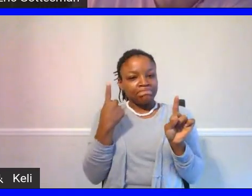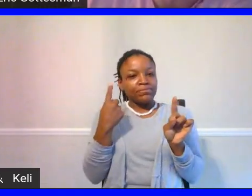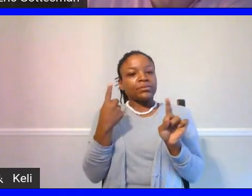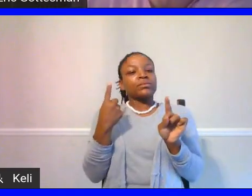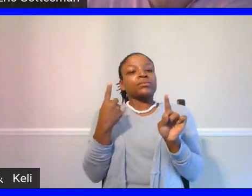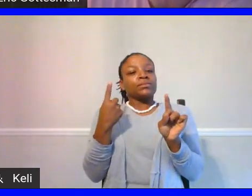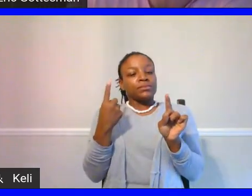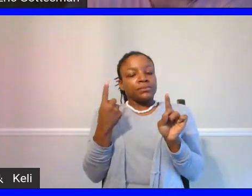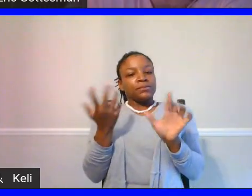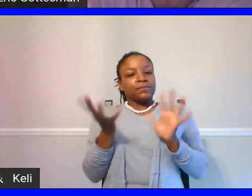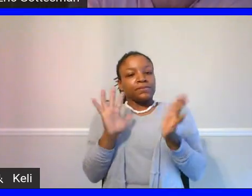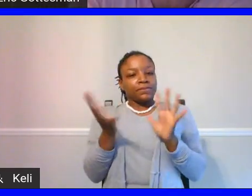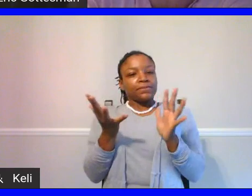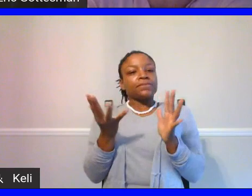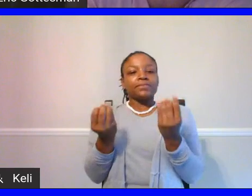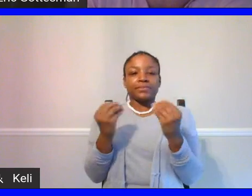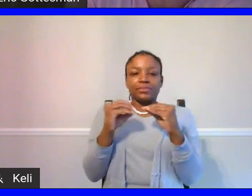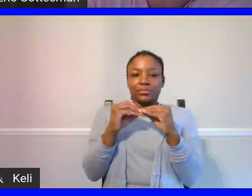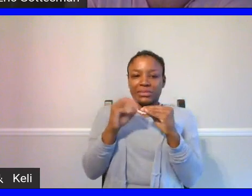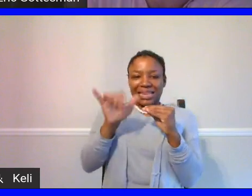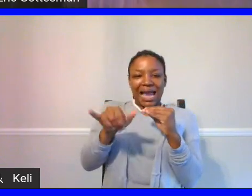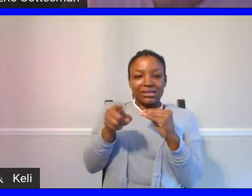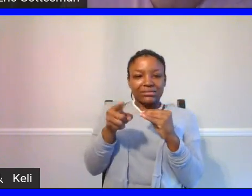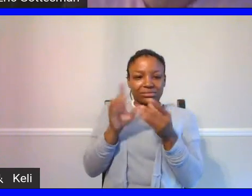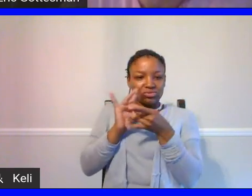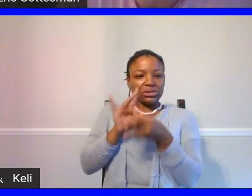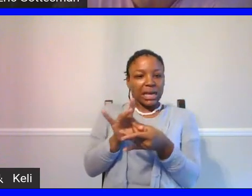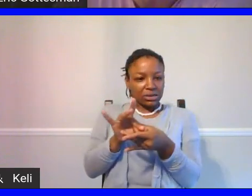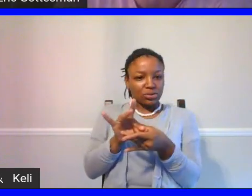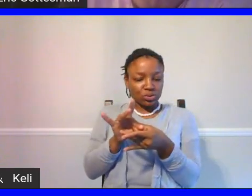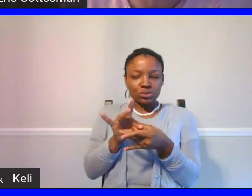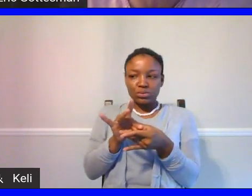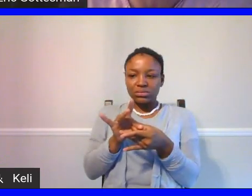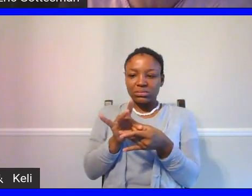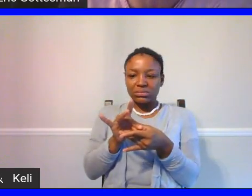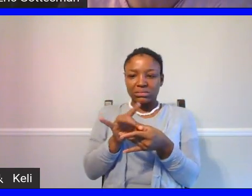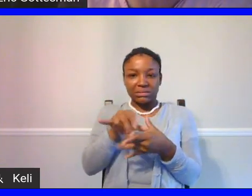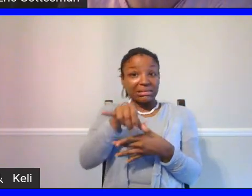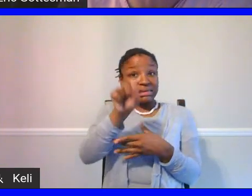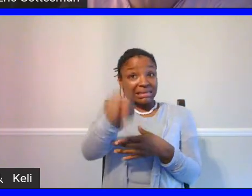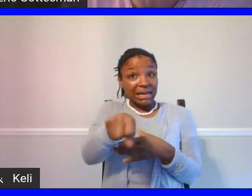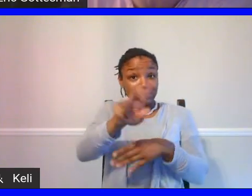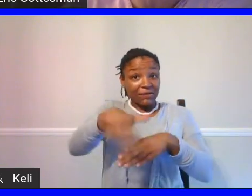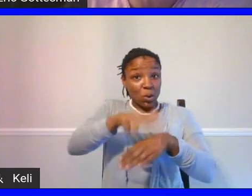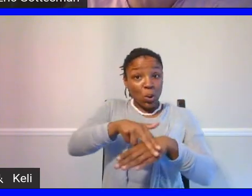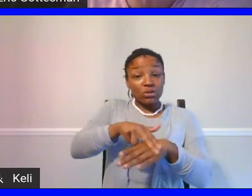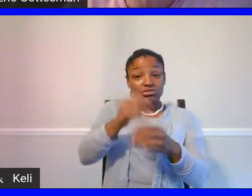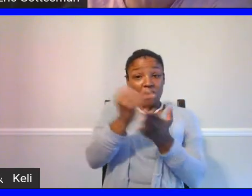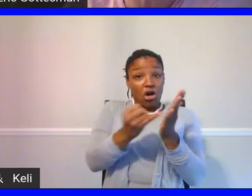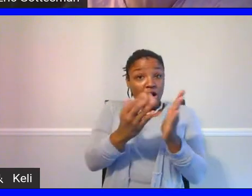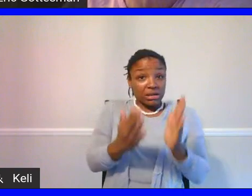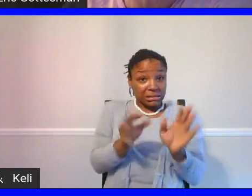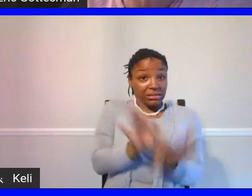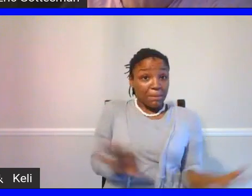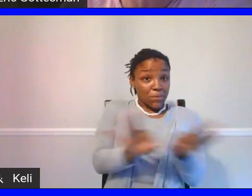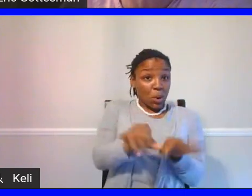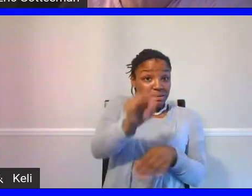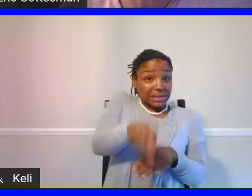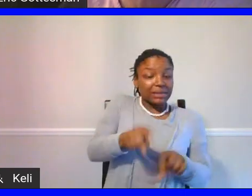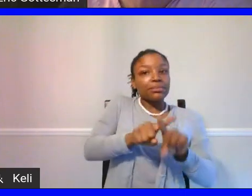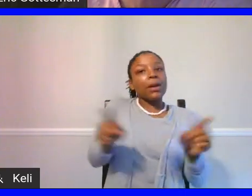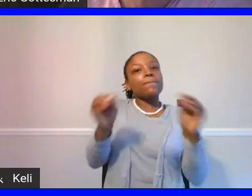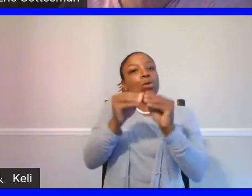that makes a case, I think, for like it. Yes, of course, artists are essential workers. But I think more recently, even in this